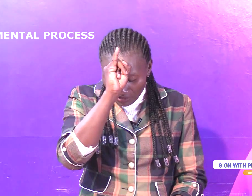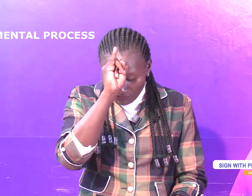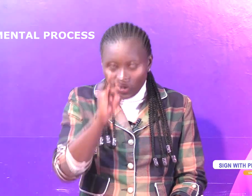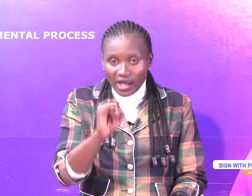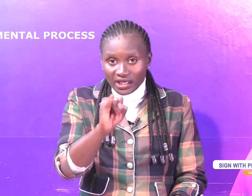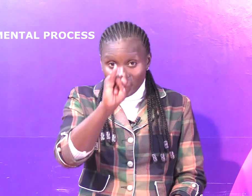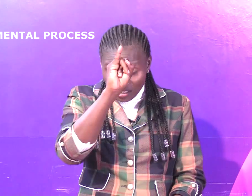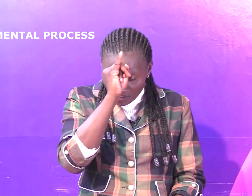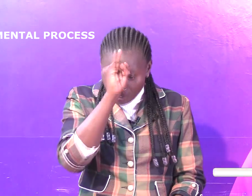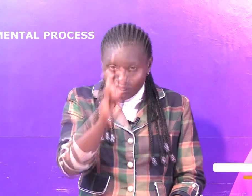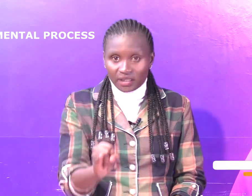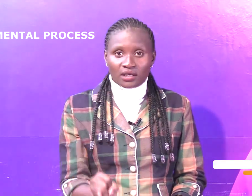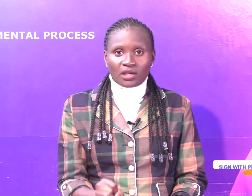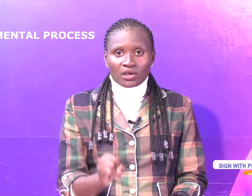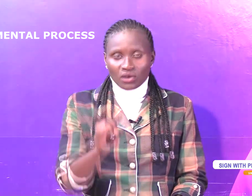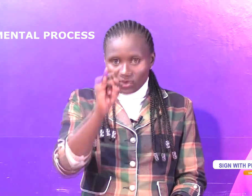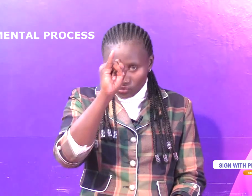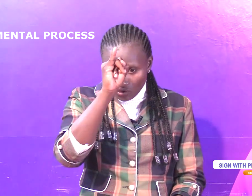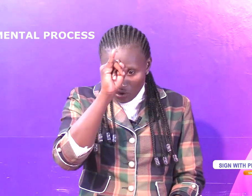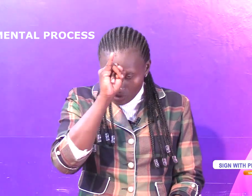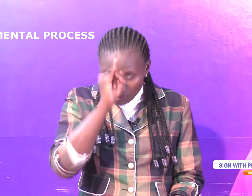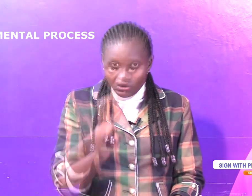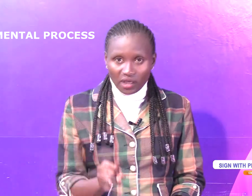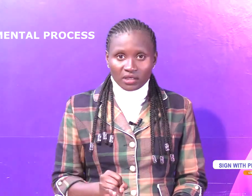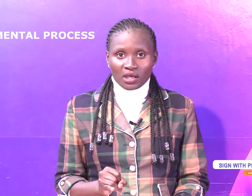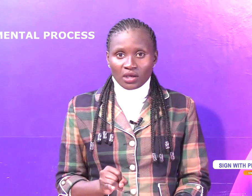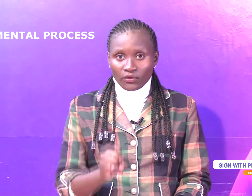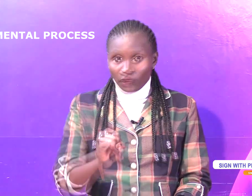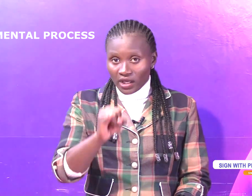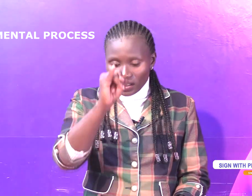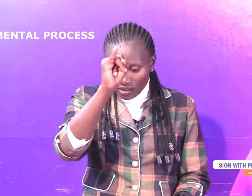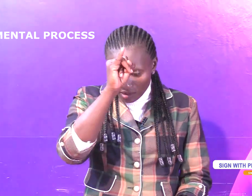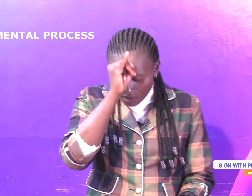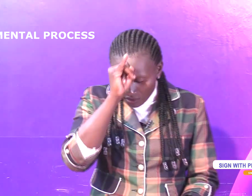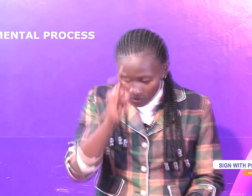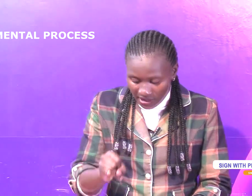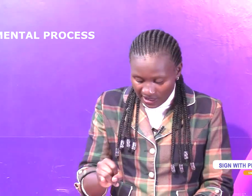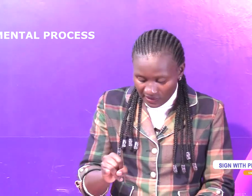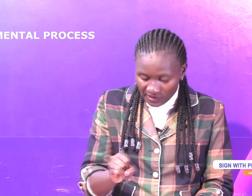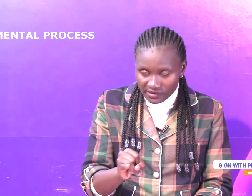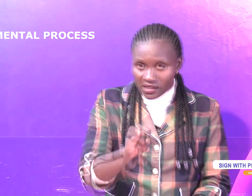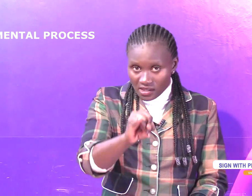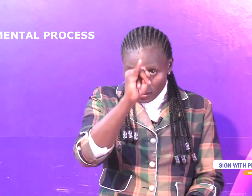forehead. Ignorant, so ignorant, you're very ignorant, like this,